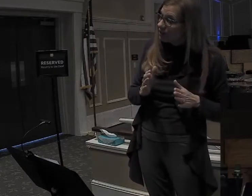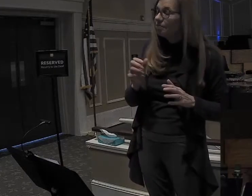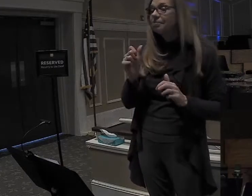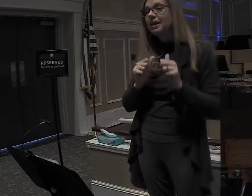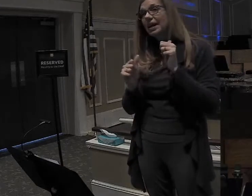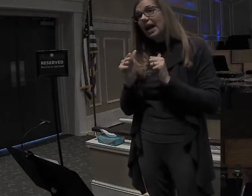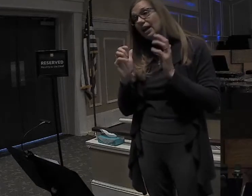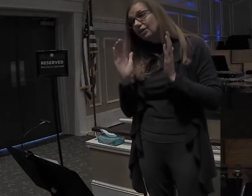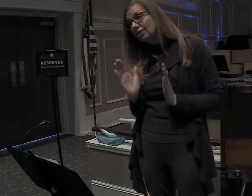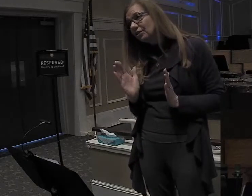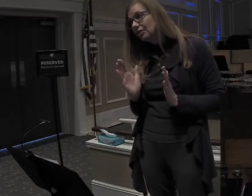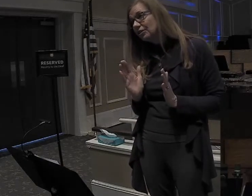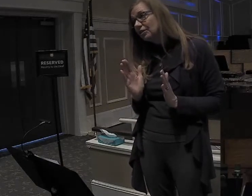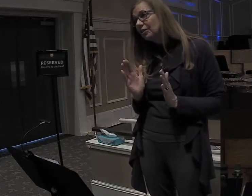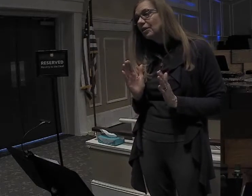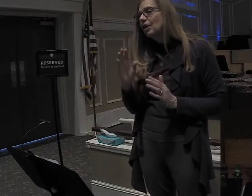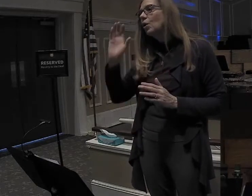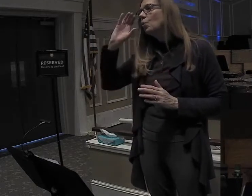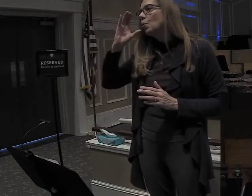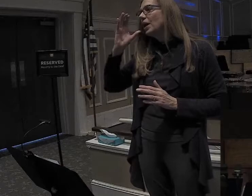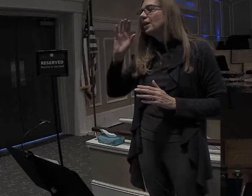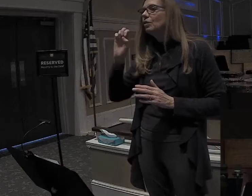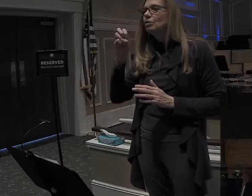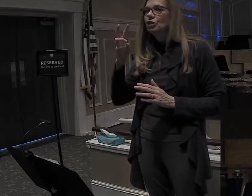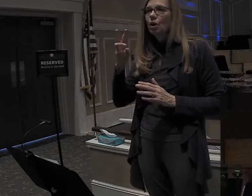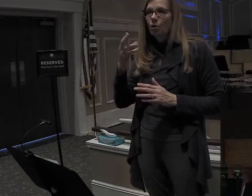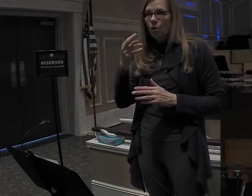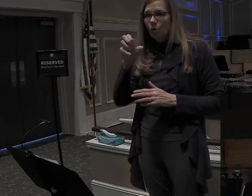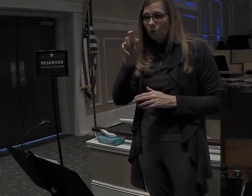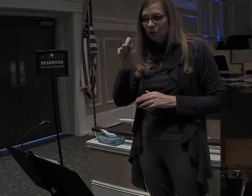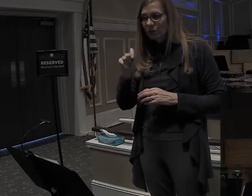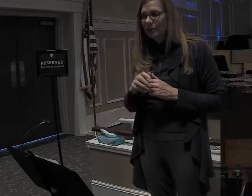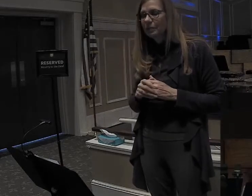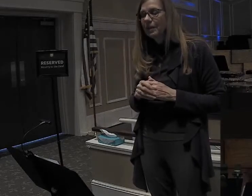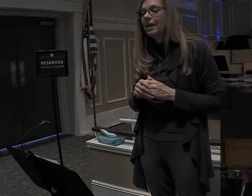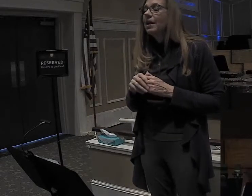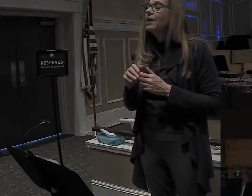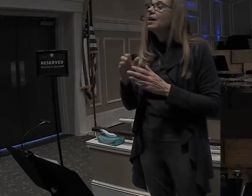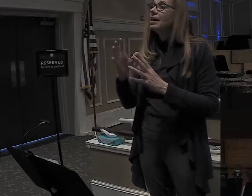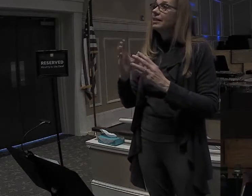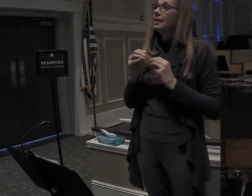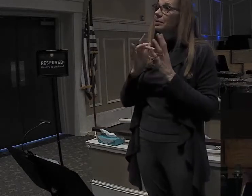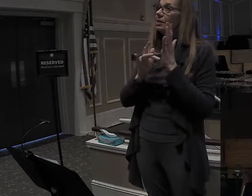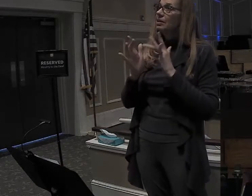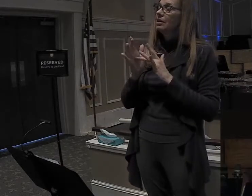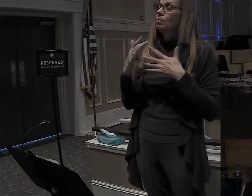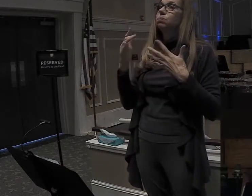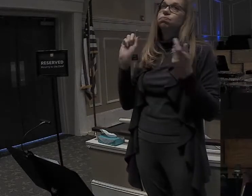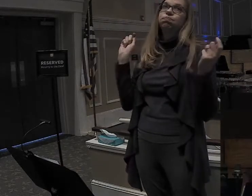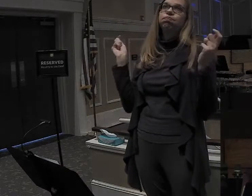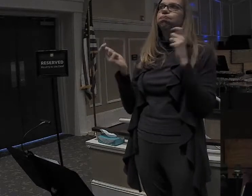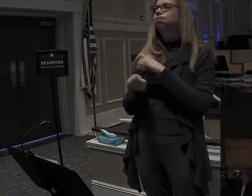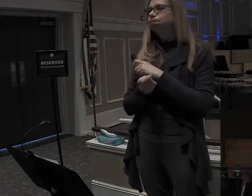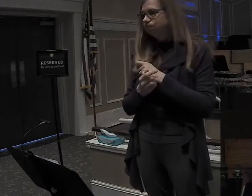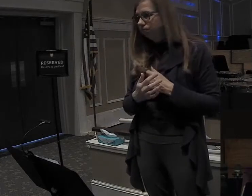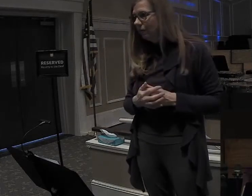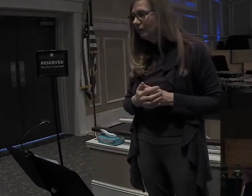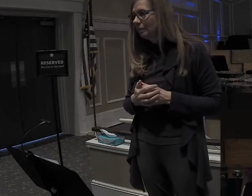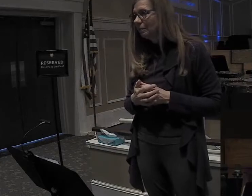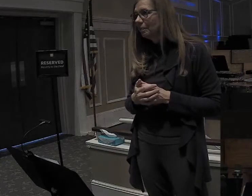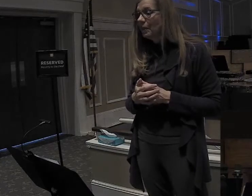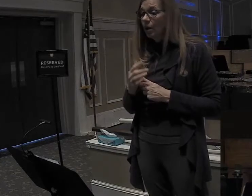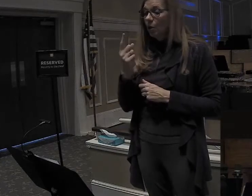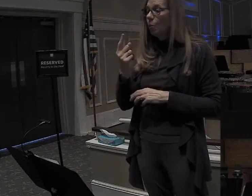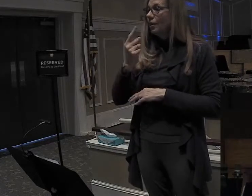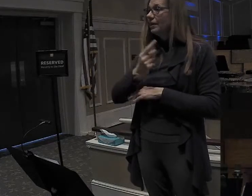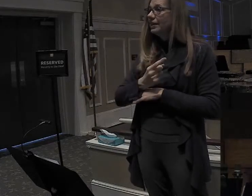actor, radio show host. But he came to know Christ, it changed his life. He was out one